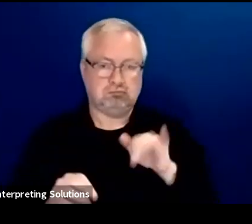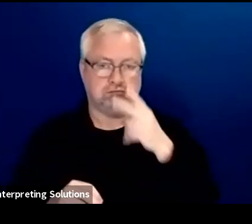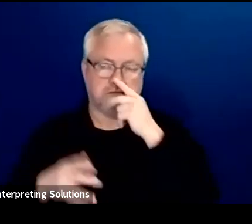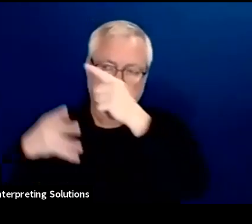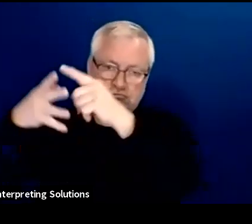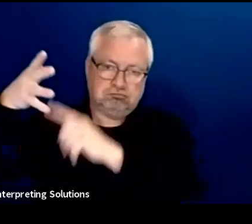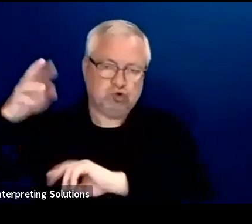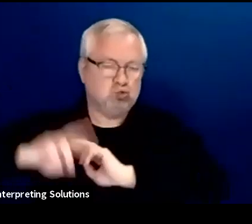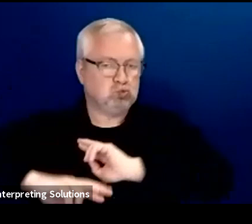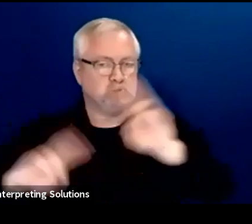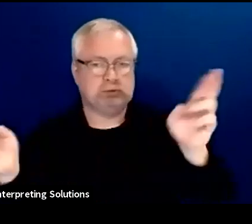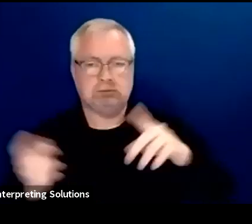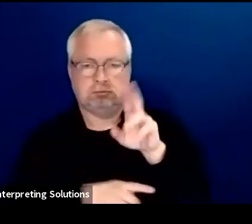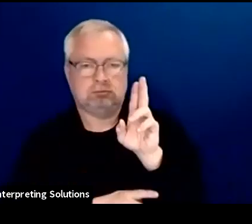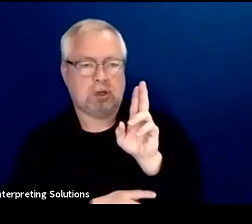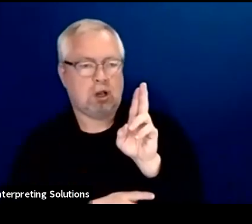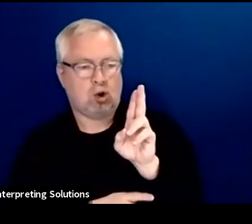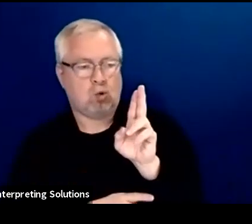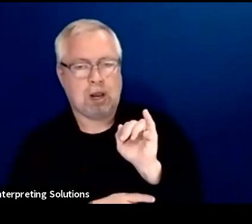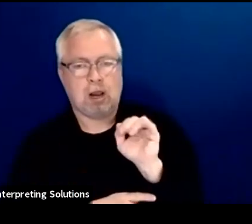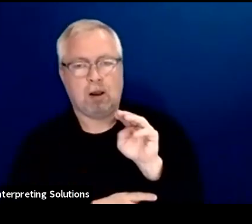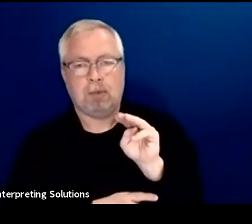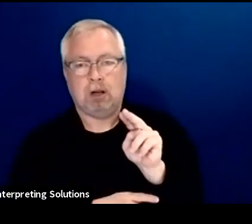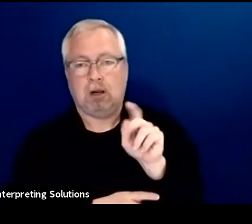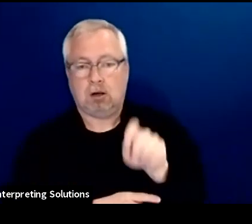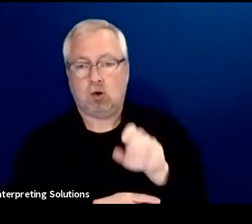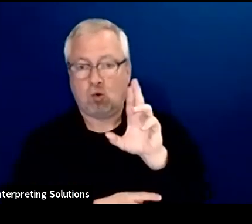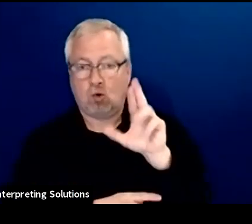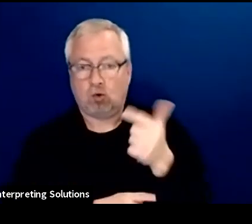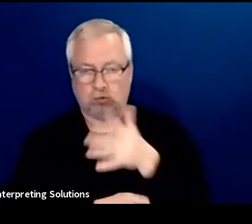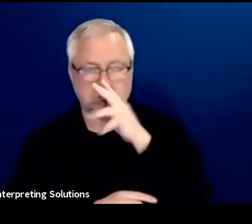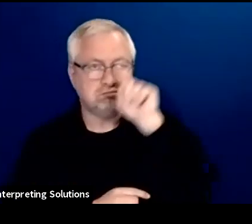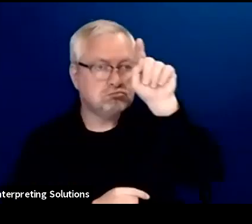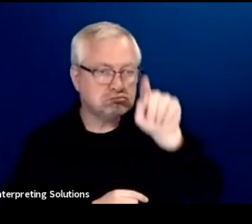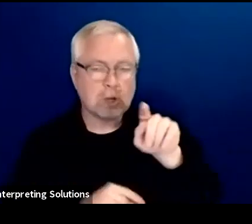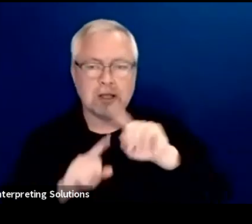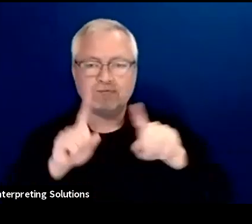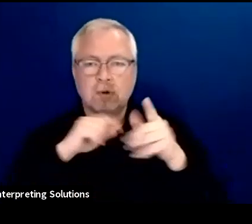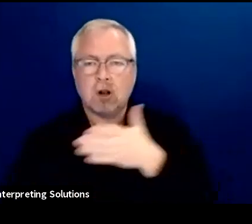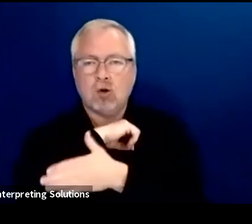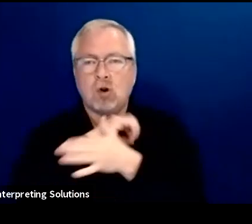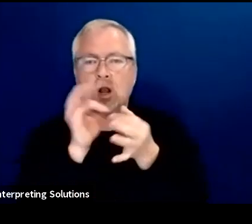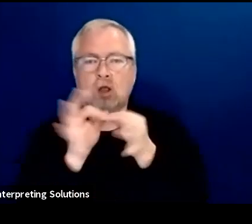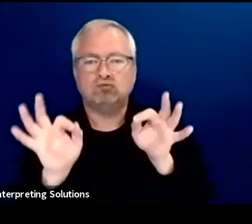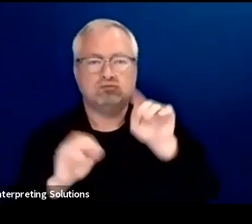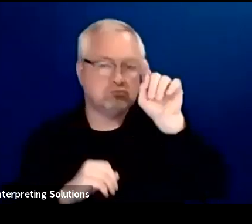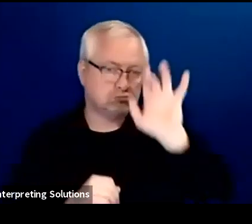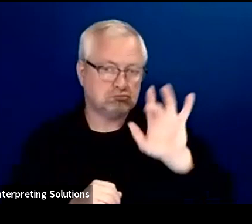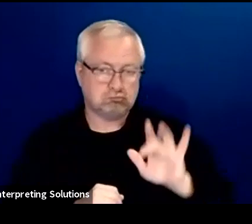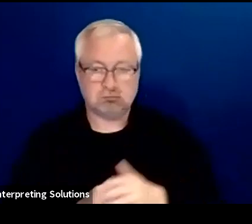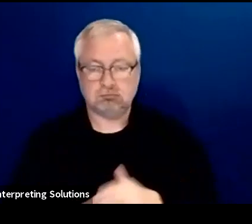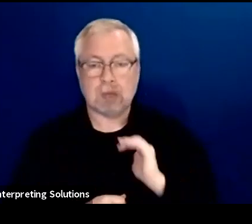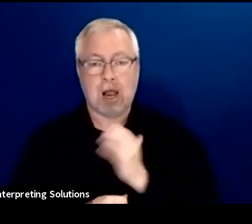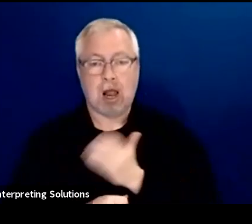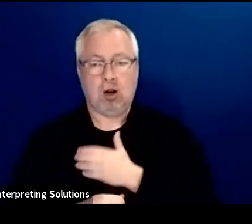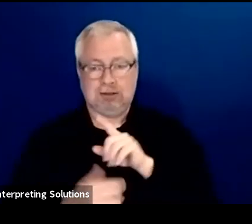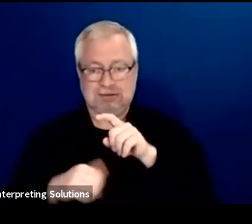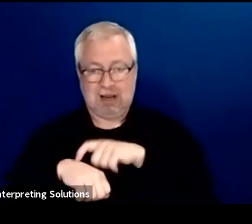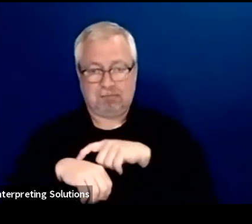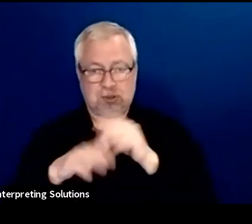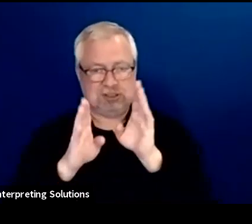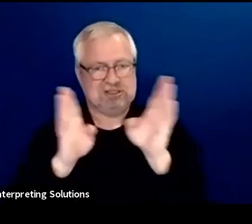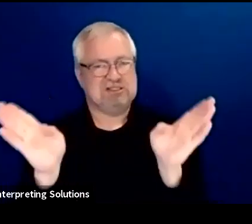uimn.org. So the team itself continues to expand our hours too, where we're putting in lots of hours of overtime. We got 50 new staff helping